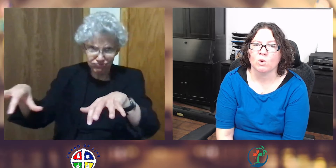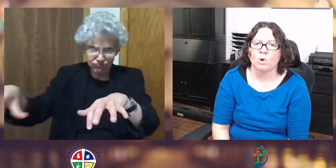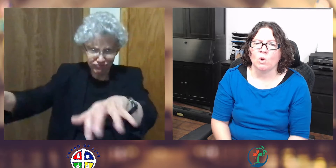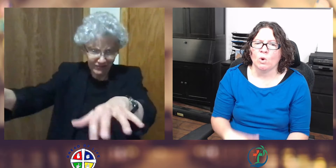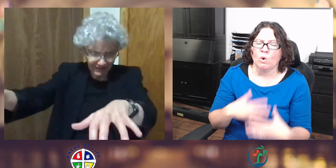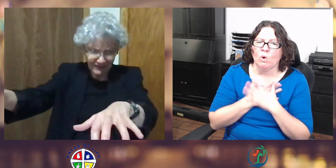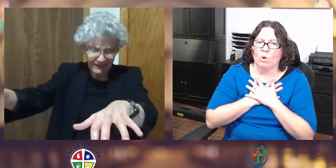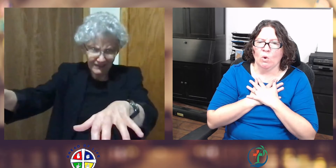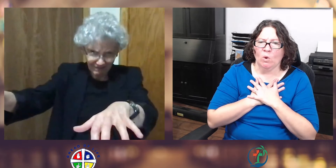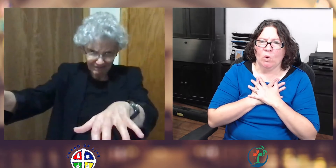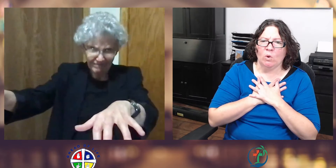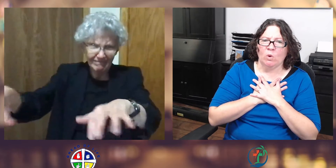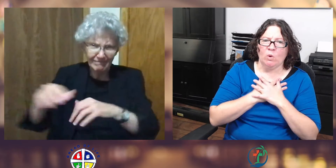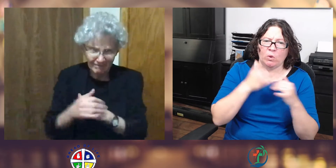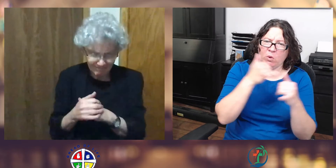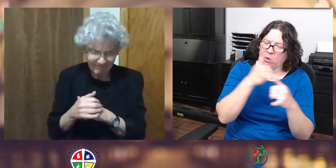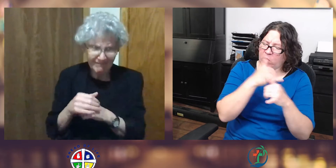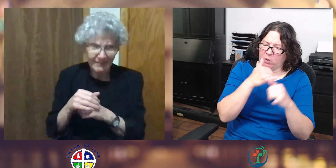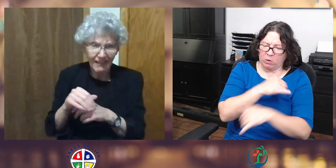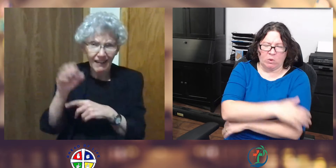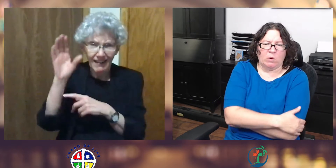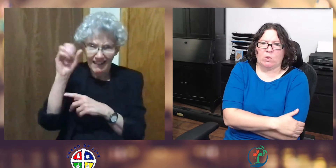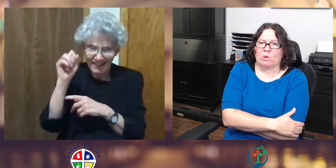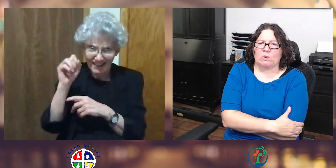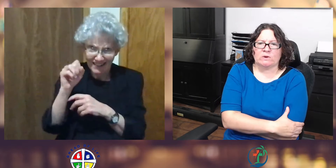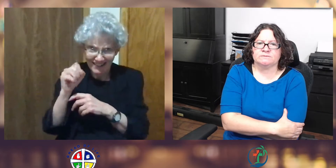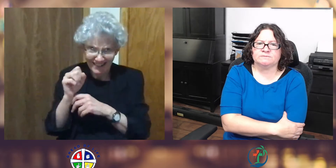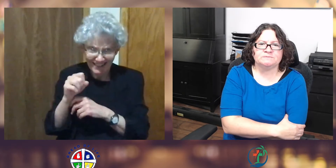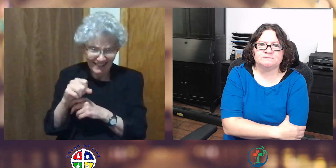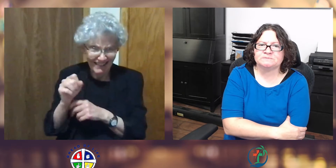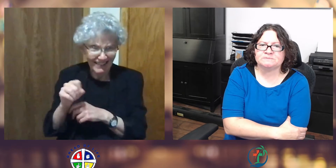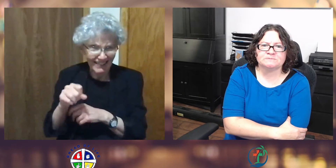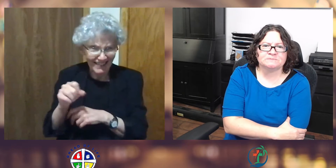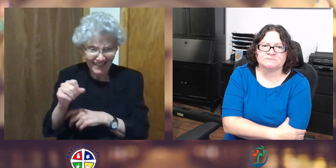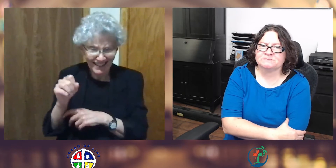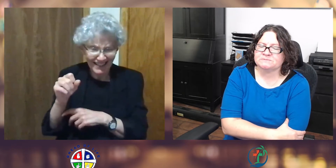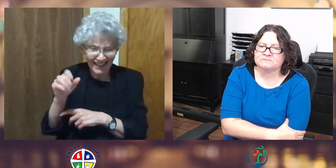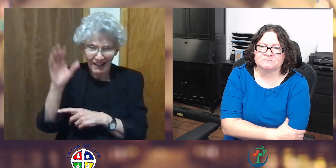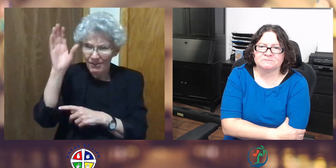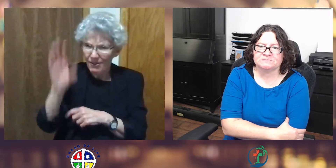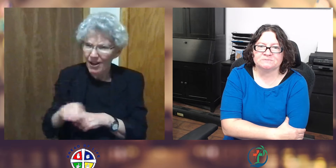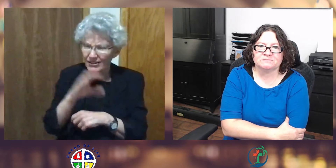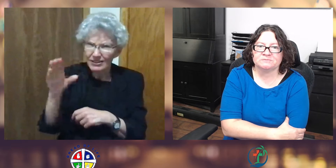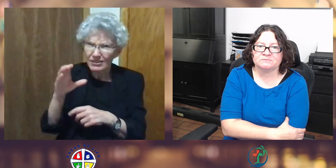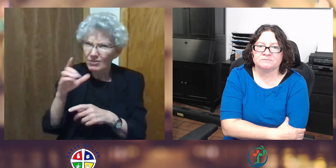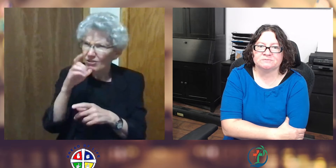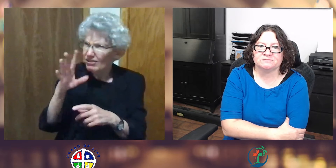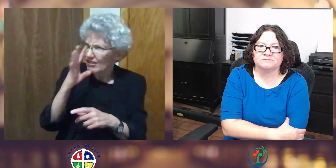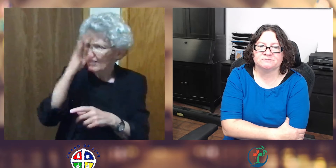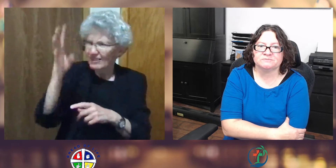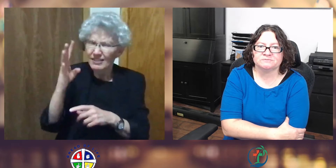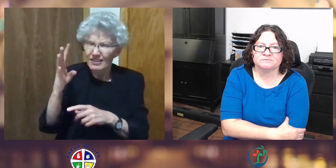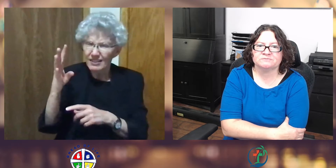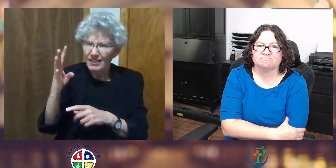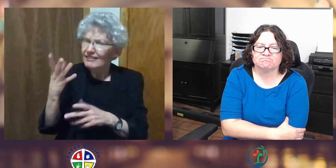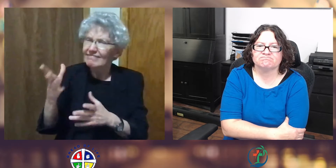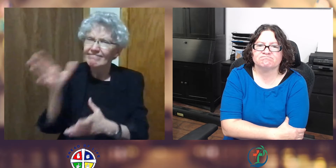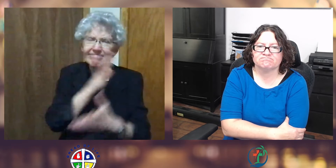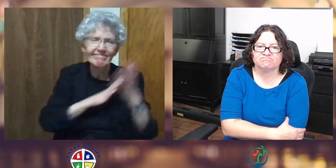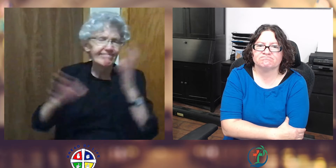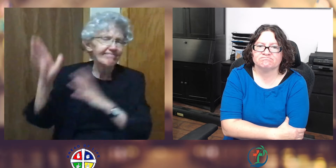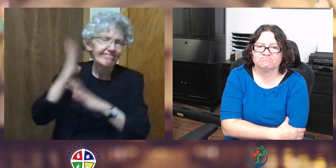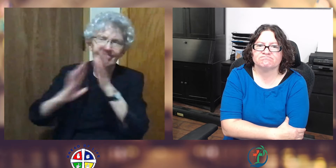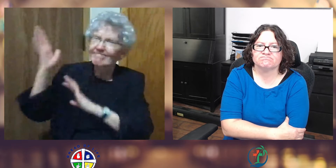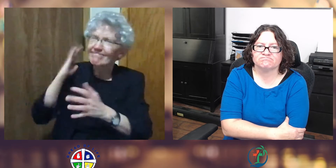John spoke to someone the last time he was in prison. Someone. A Pharisee. He had been troubled by a miracle